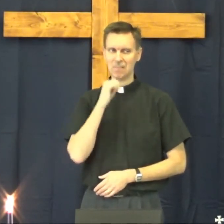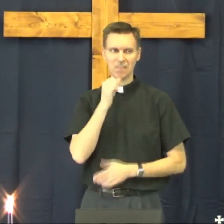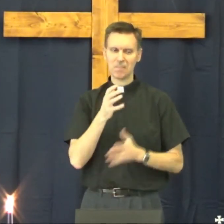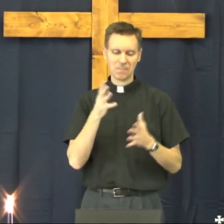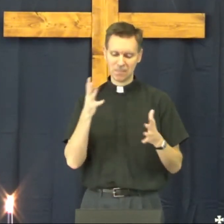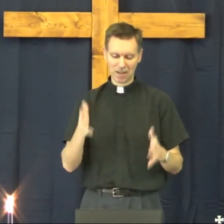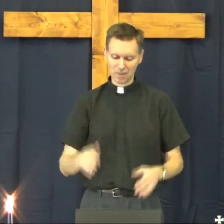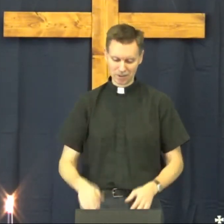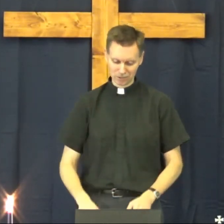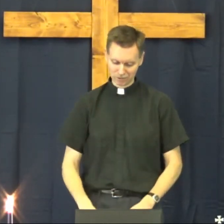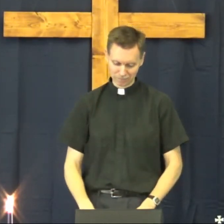Not much.